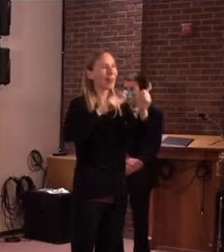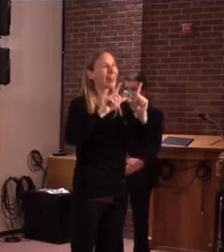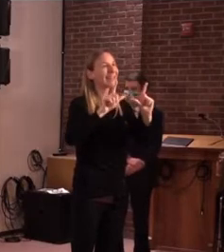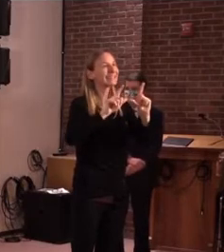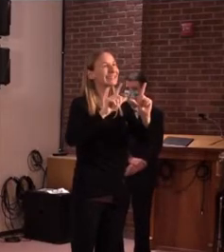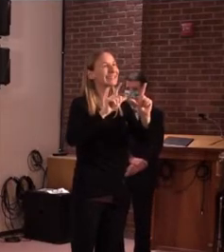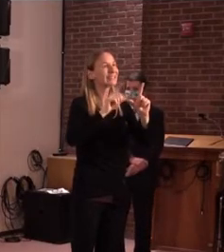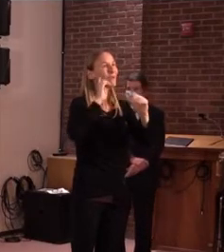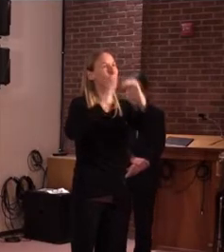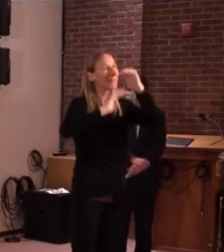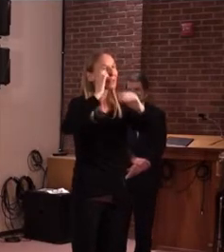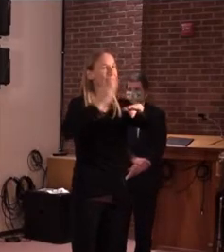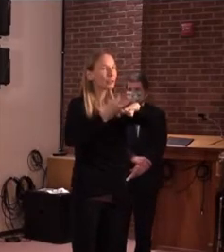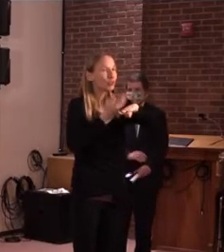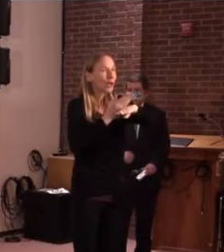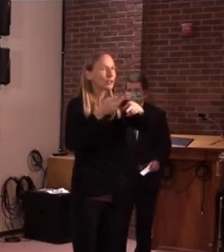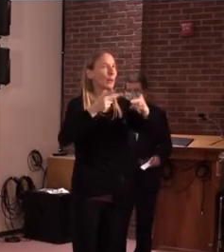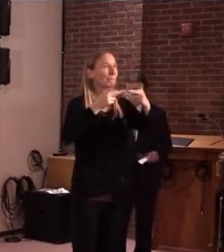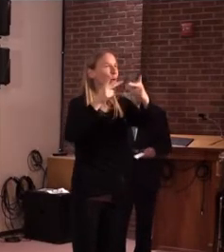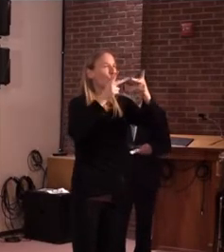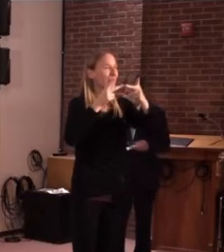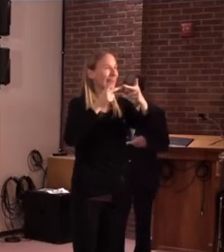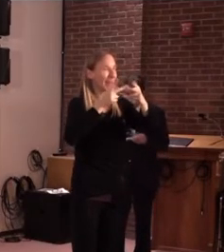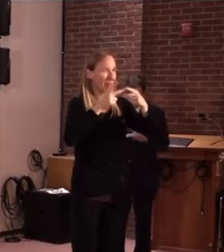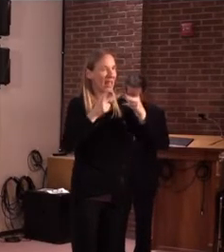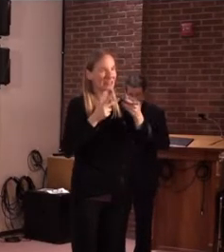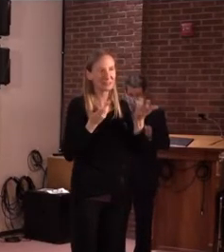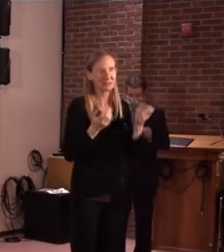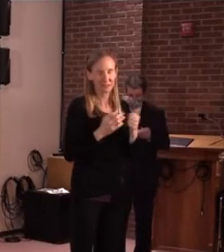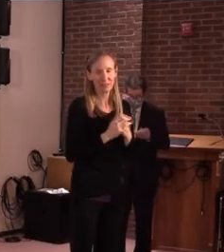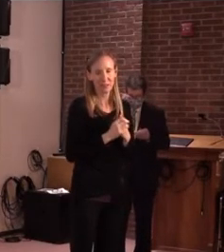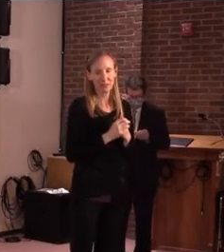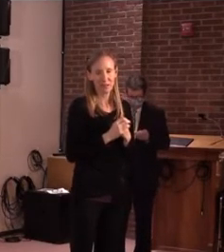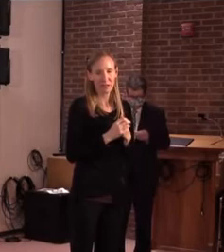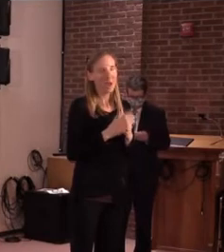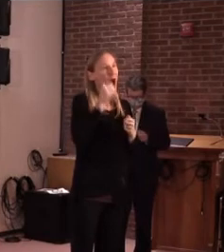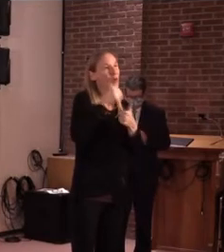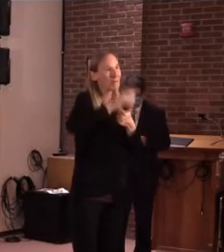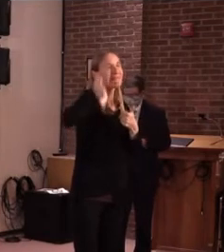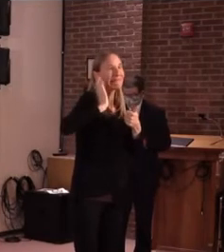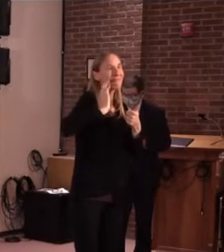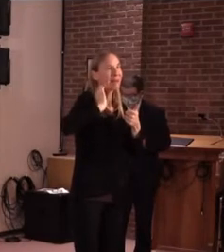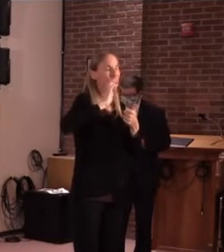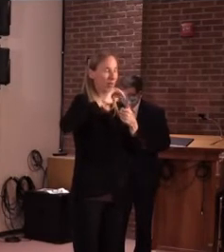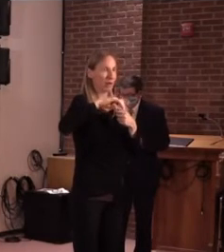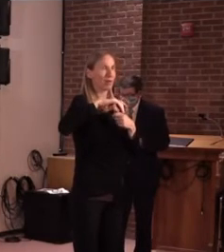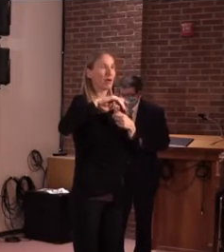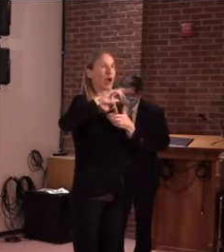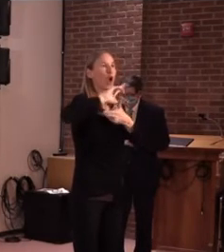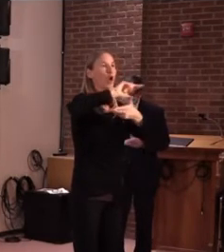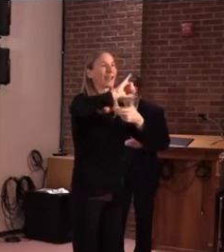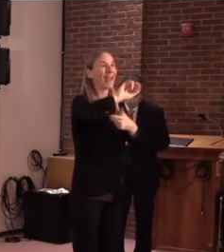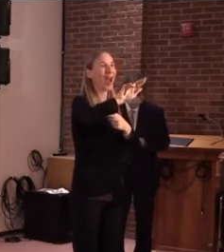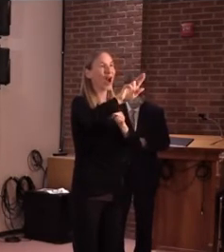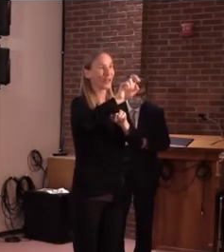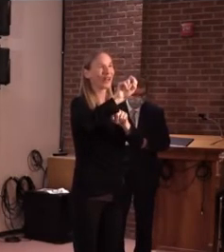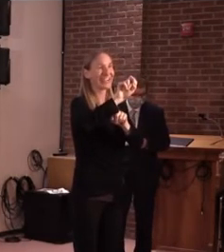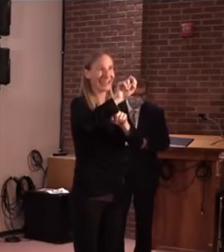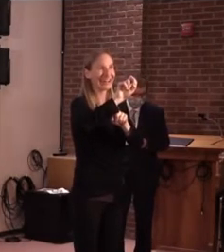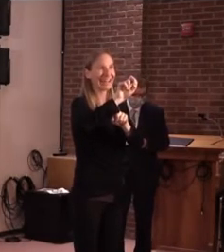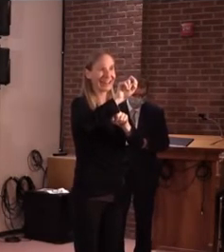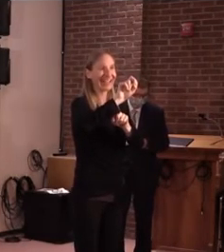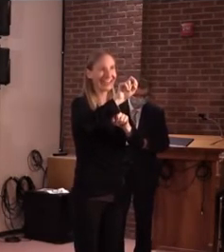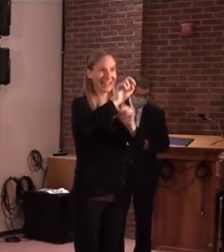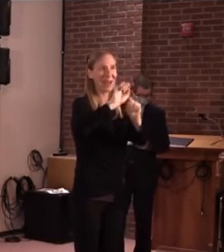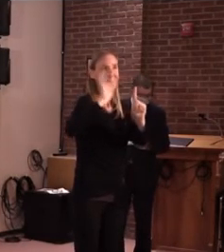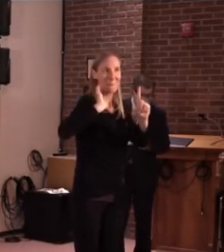when Governor Shumlin was the recovery from Tropical Storm Irene. It was quite controversial that he put a lot of